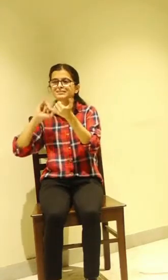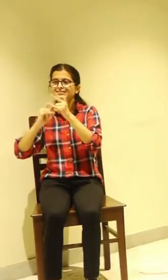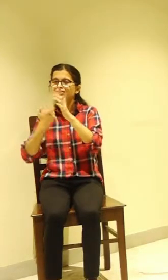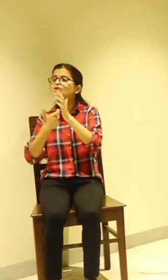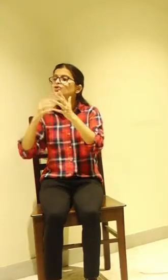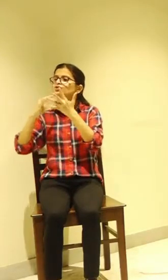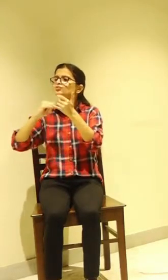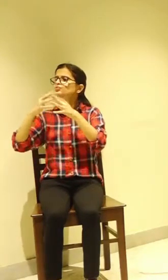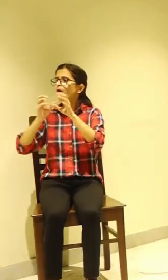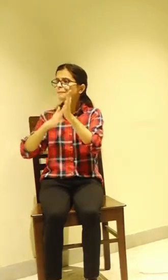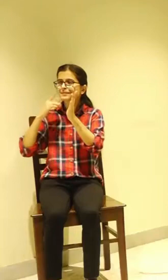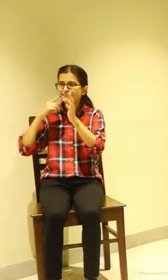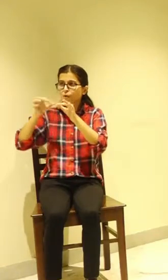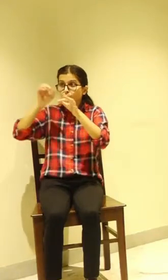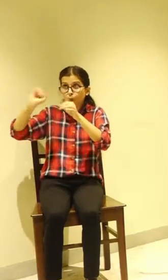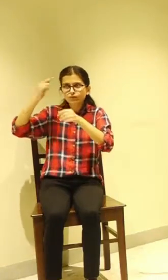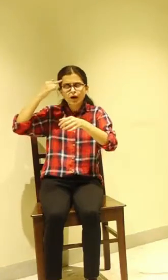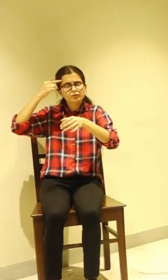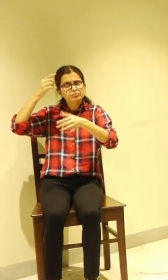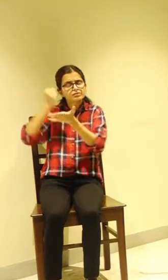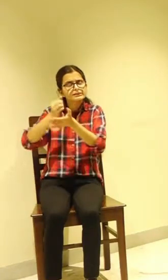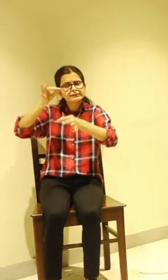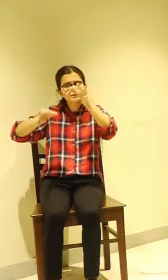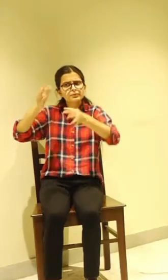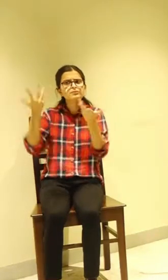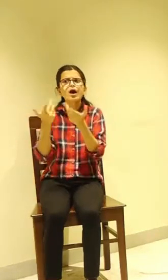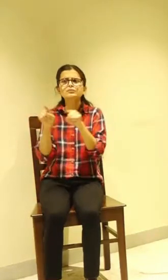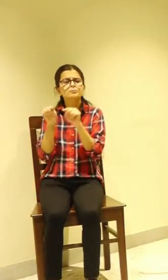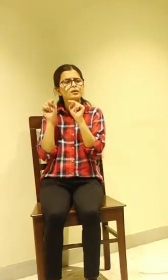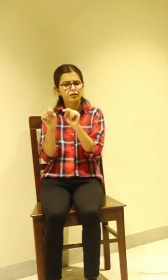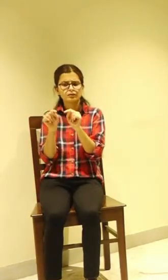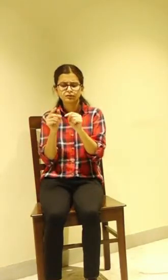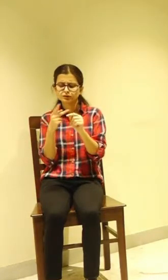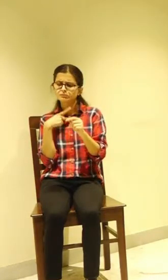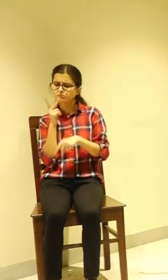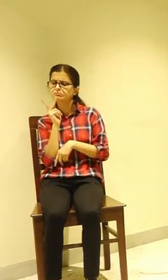2019, which seems to 2018, I believe, which seems